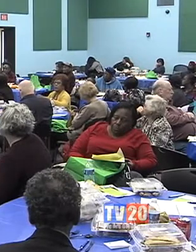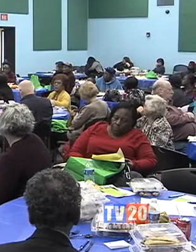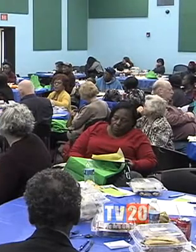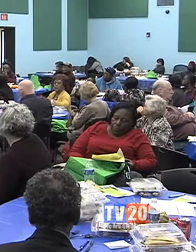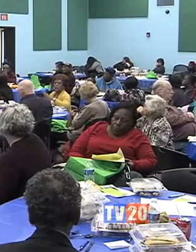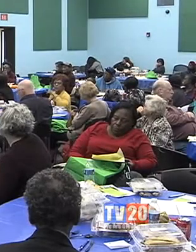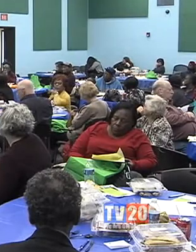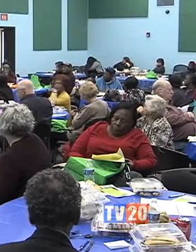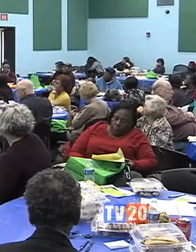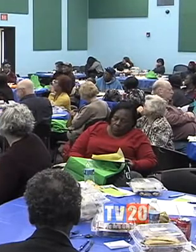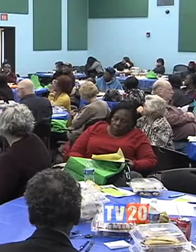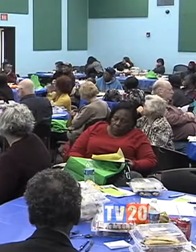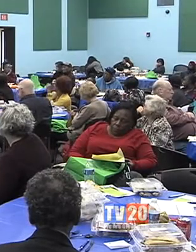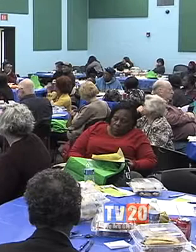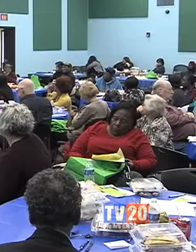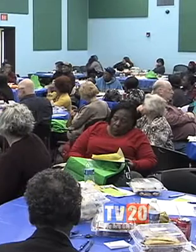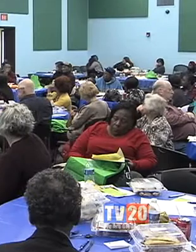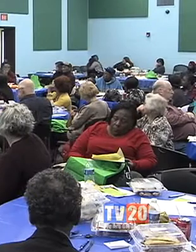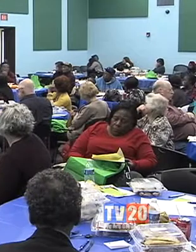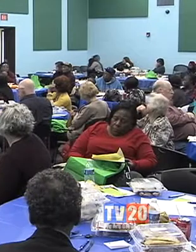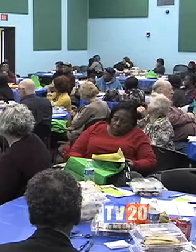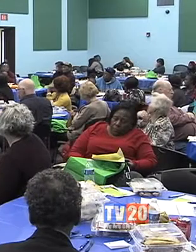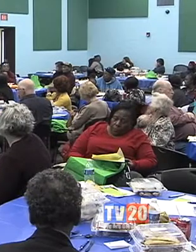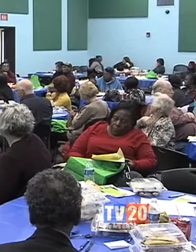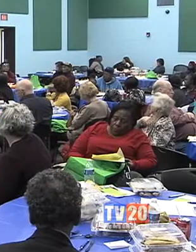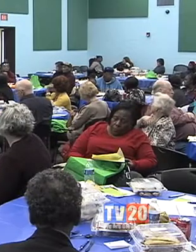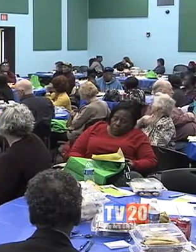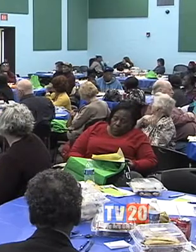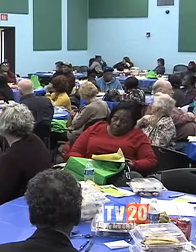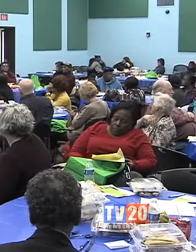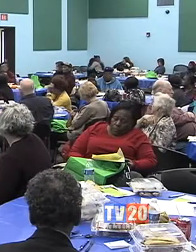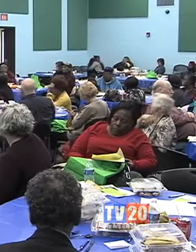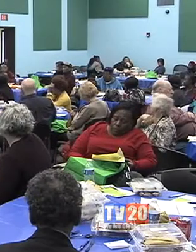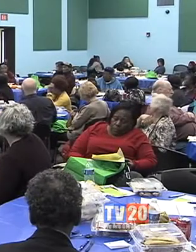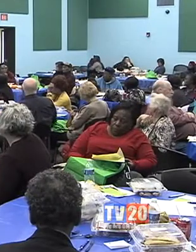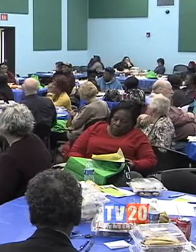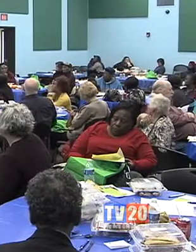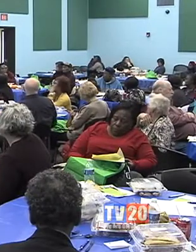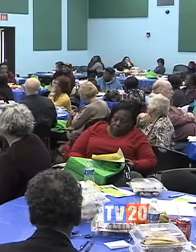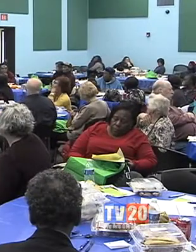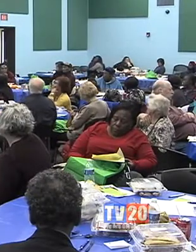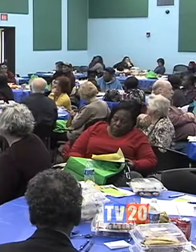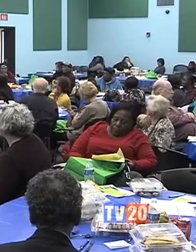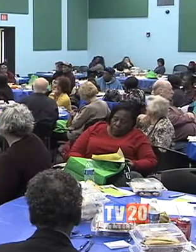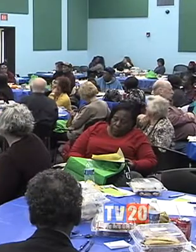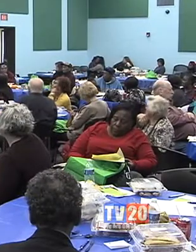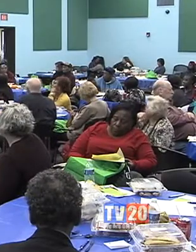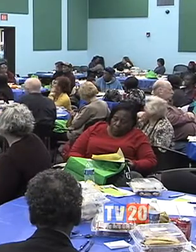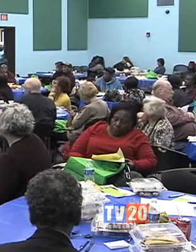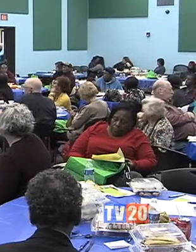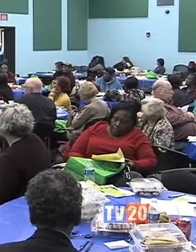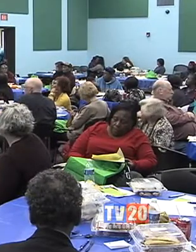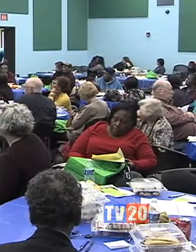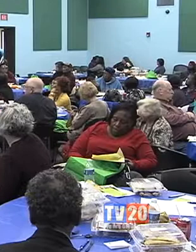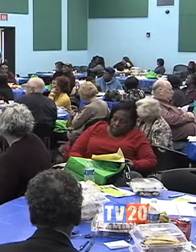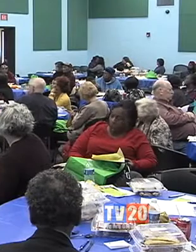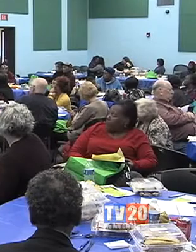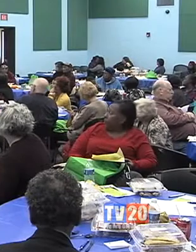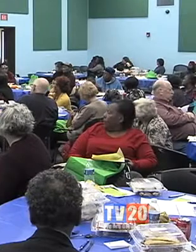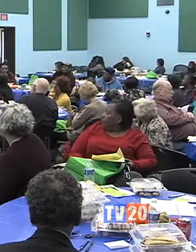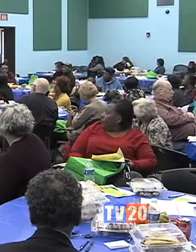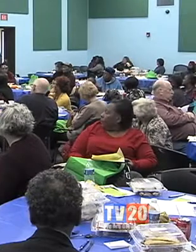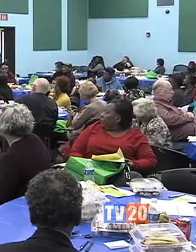towards others who they feel are not their equal. And that would make it